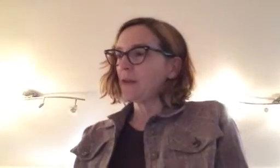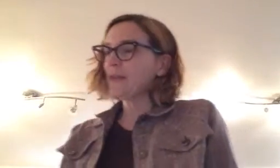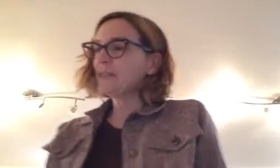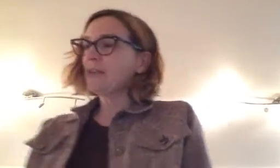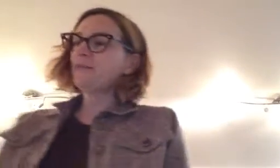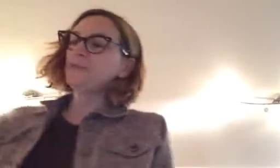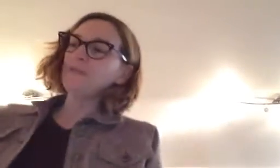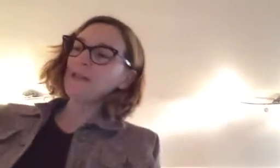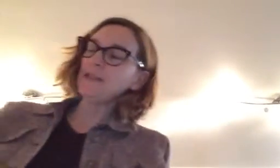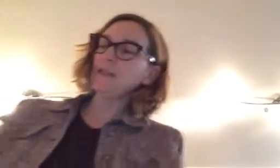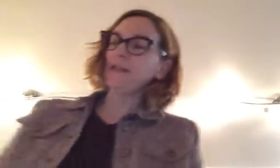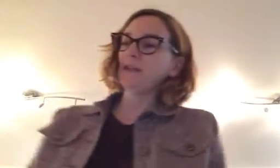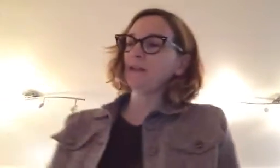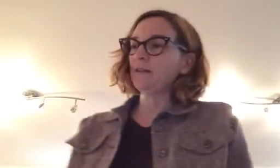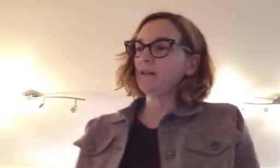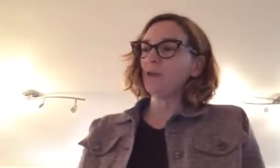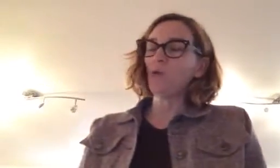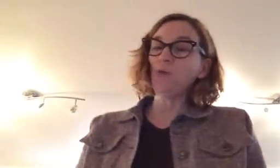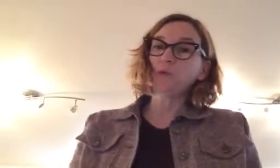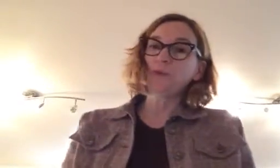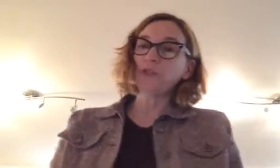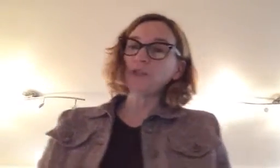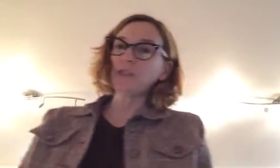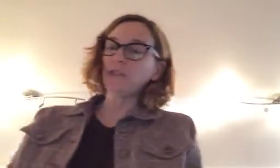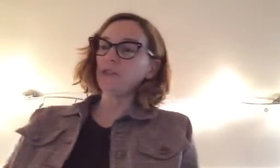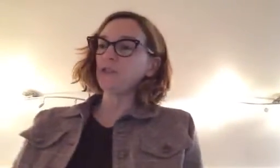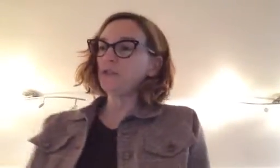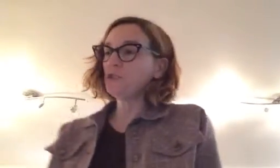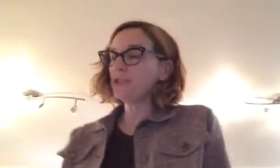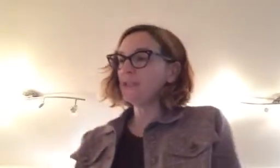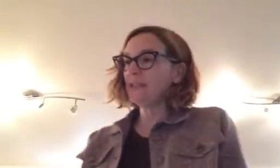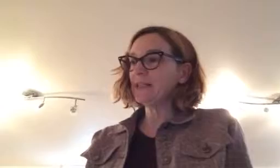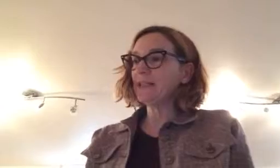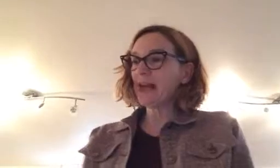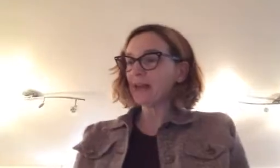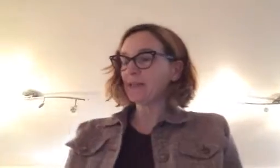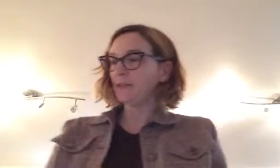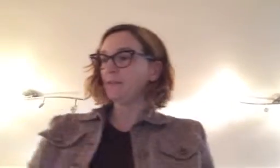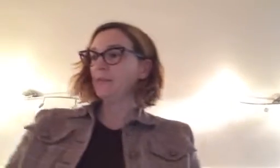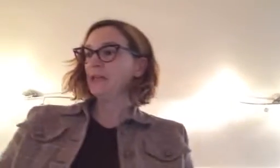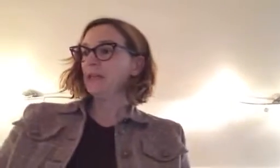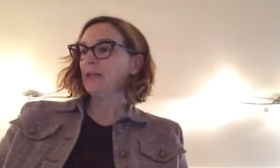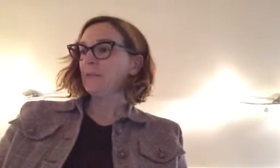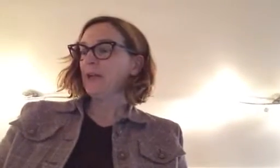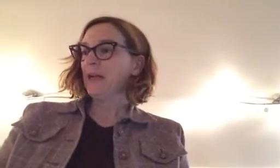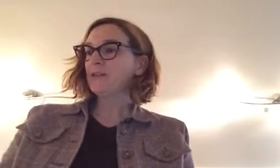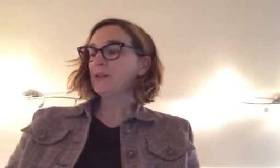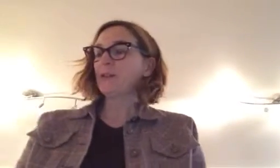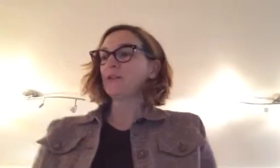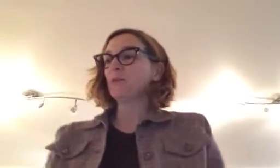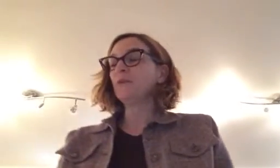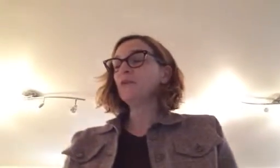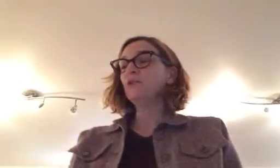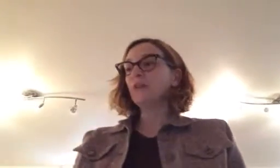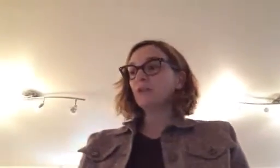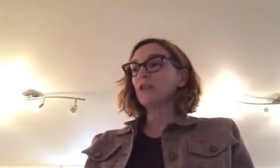And instead of defending the old privileges and institutions, he attacked them. Paine says that the privileges of the